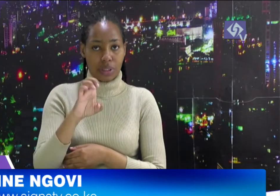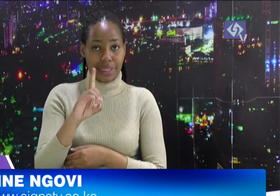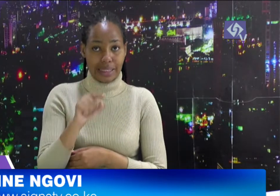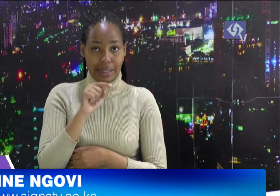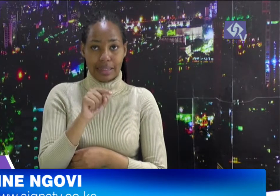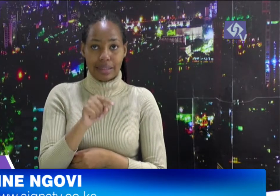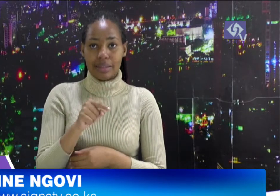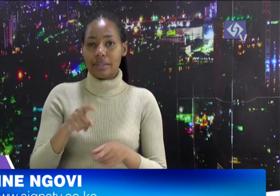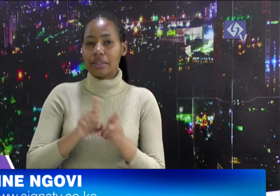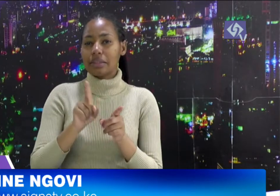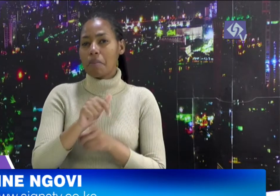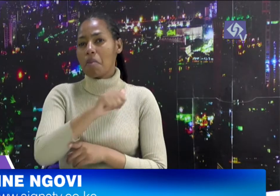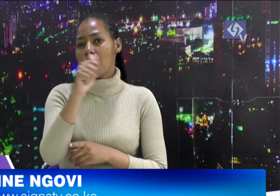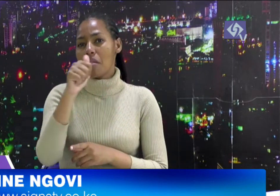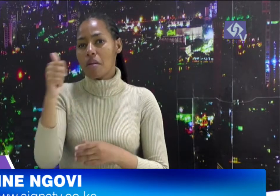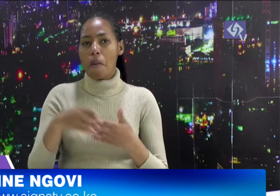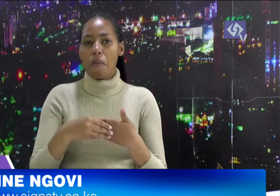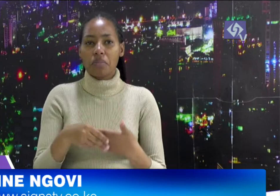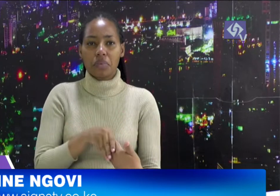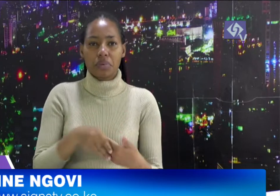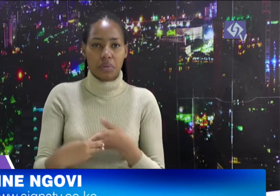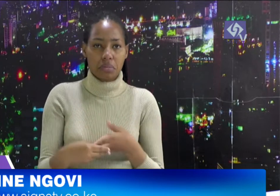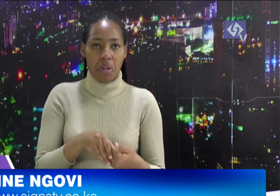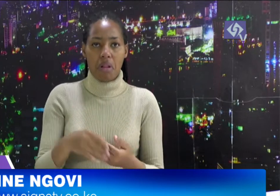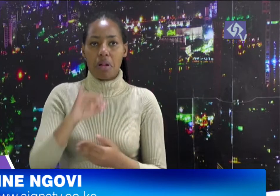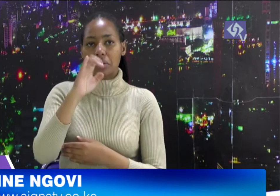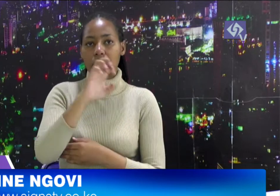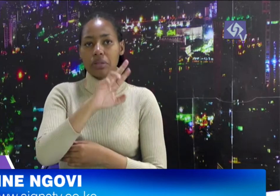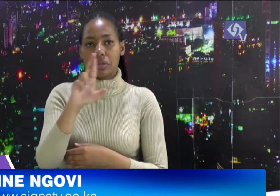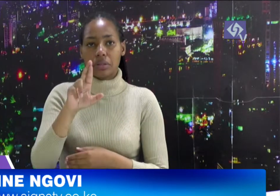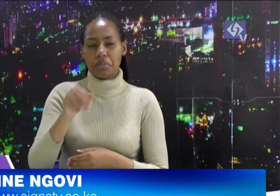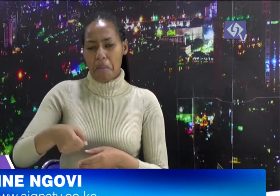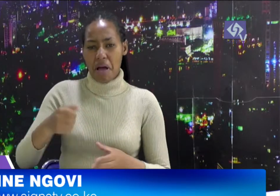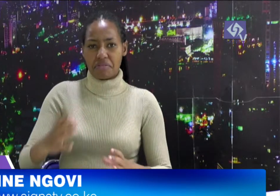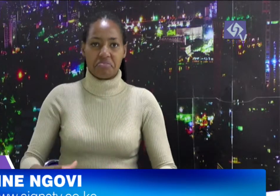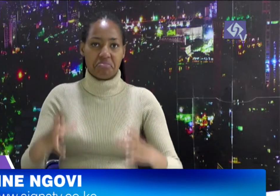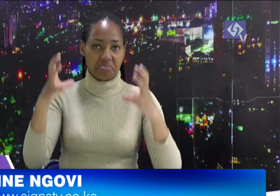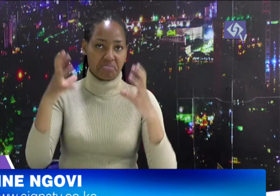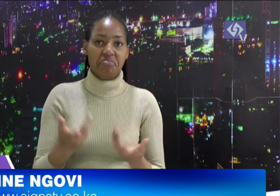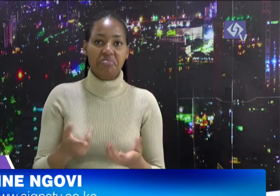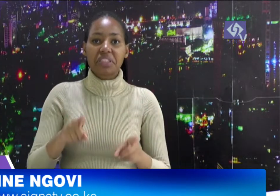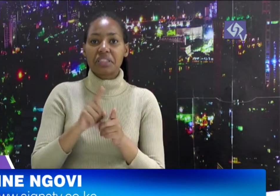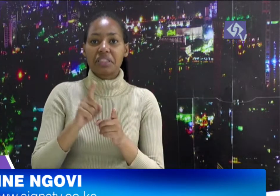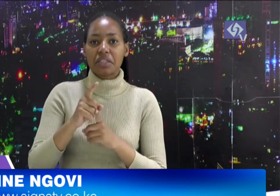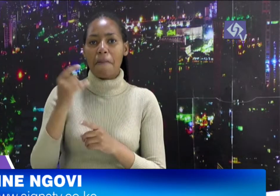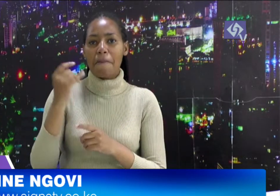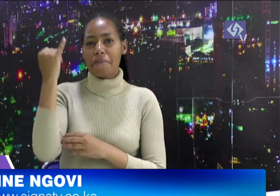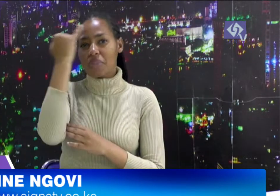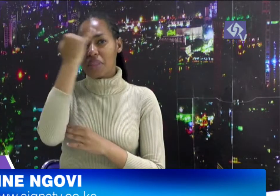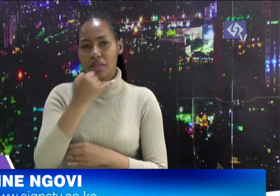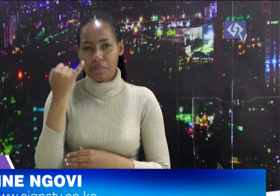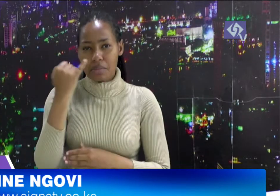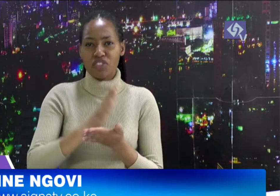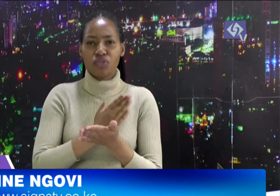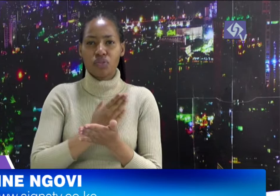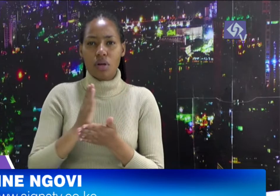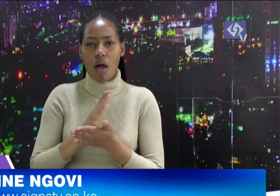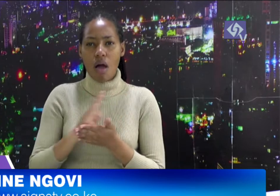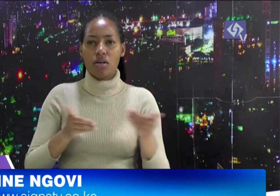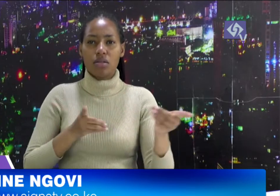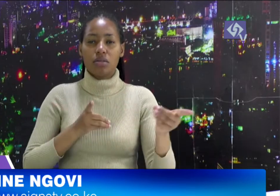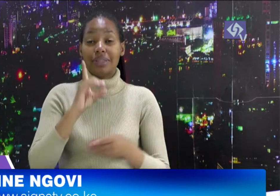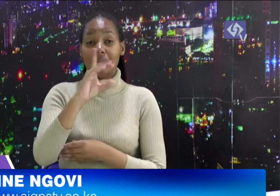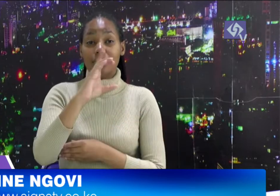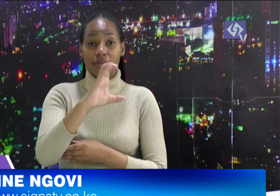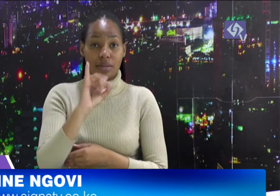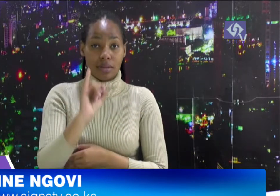The money was stashed in a suitcase and another in a plastic jerrycan, according